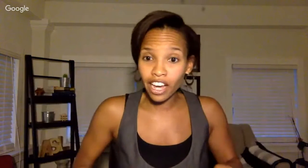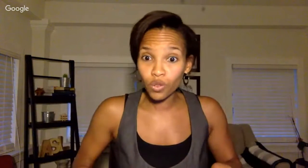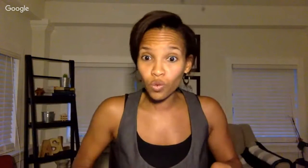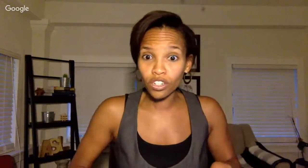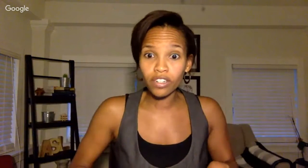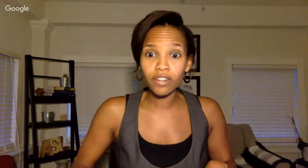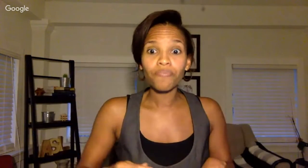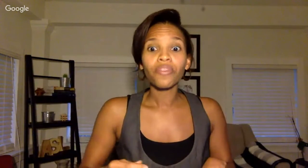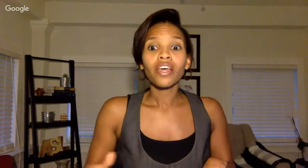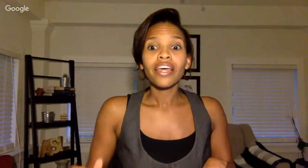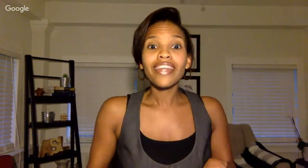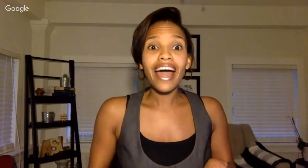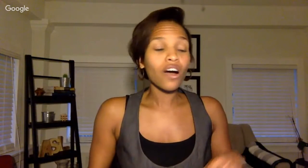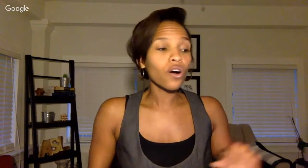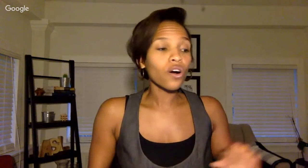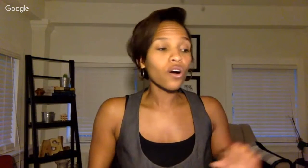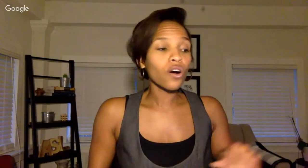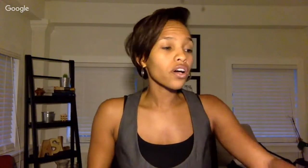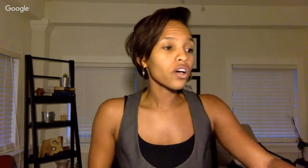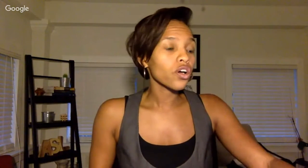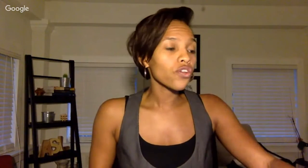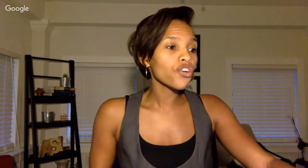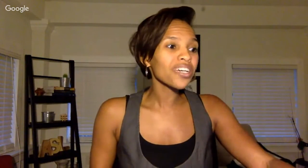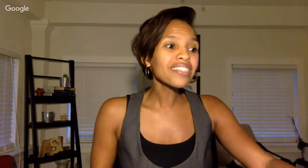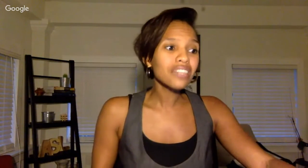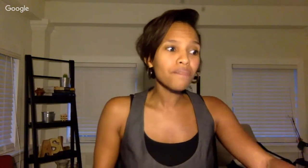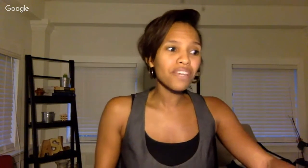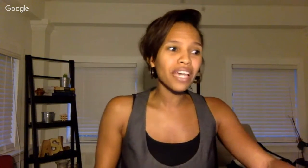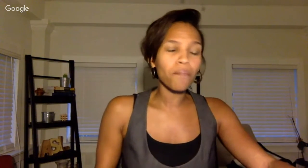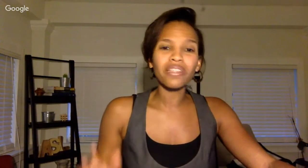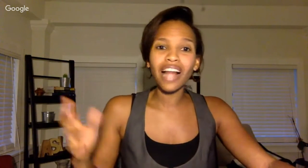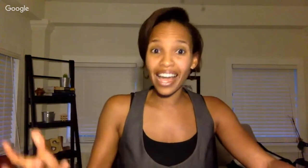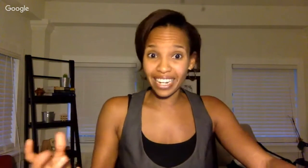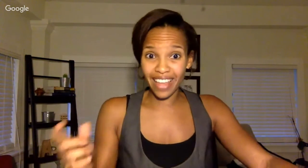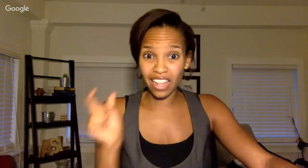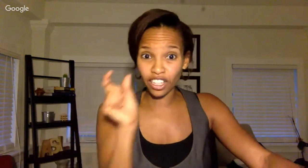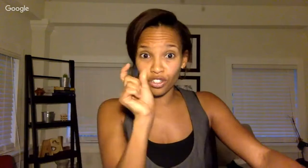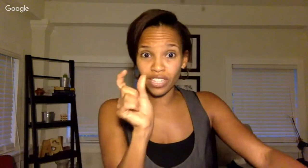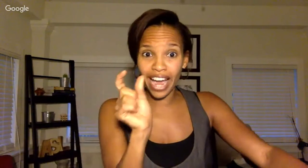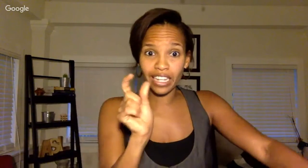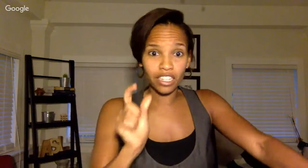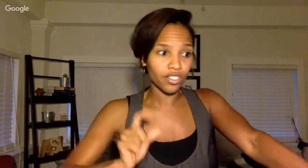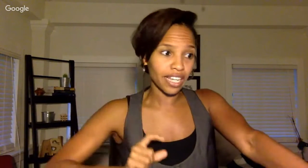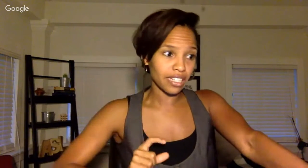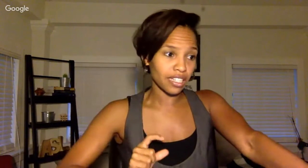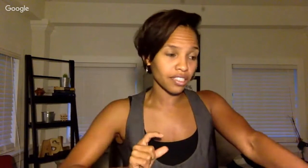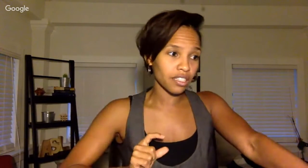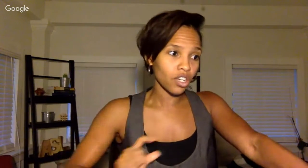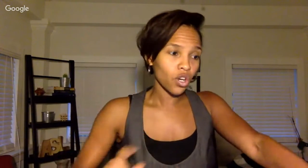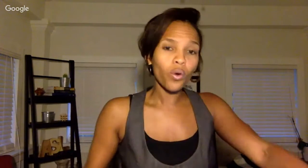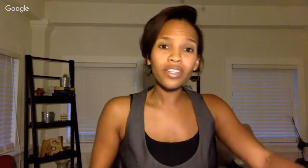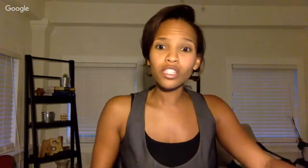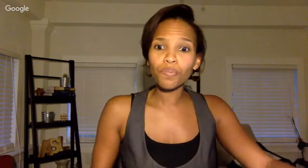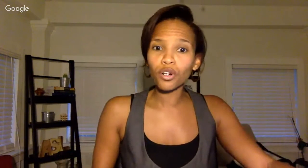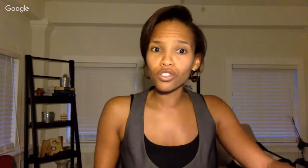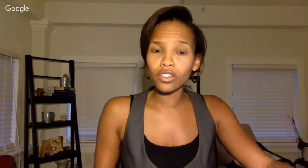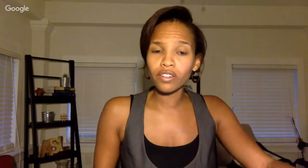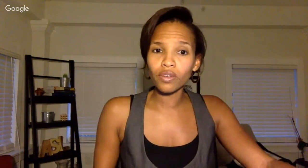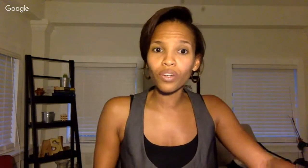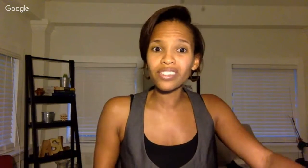could work. Now, there is something implied in that little tiny little sentence. What is the